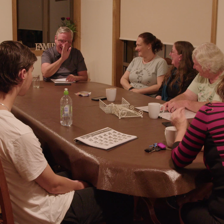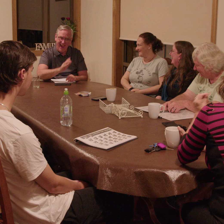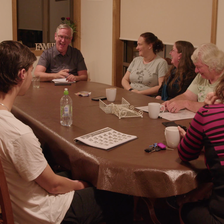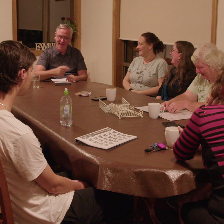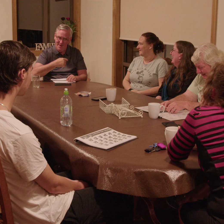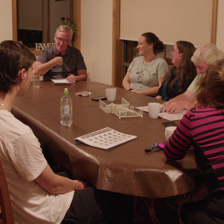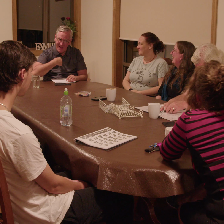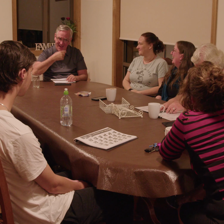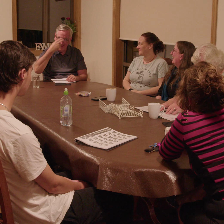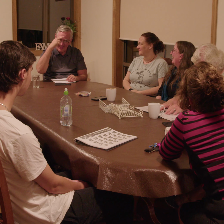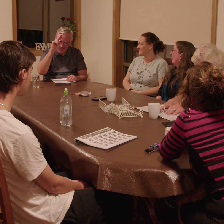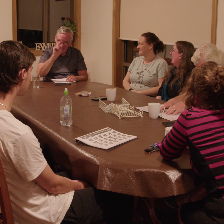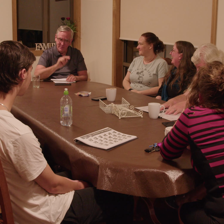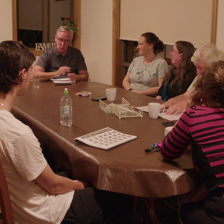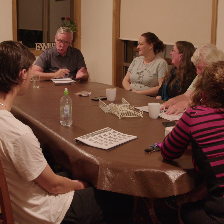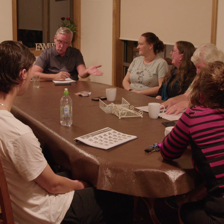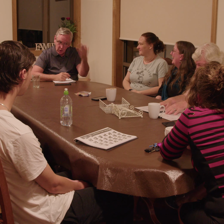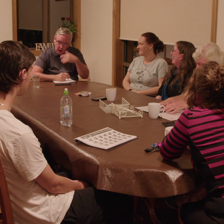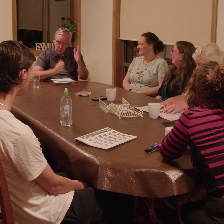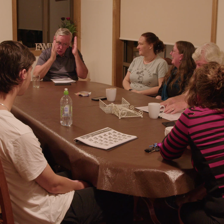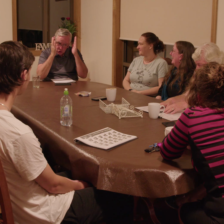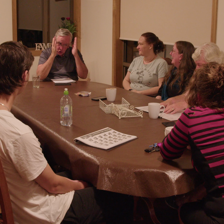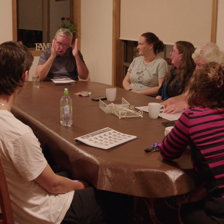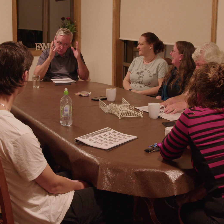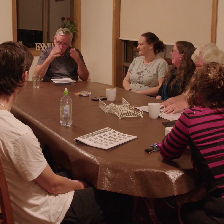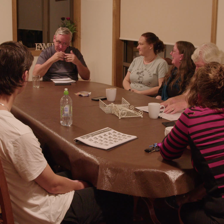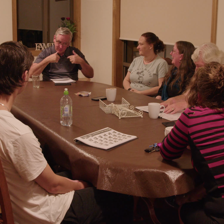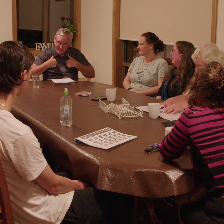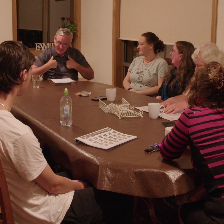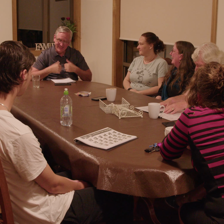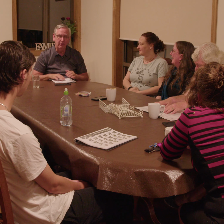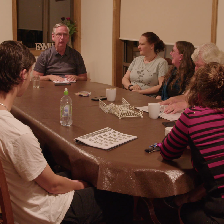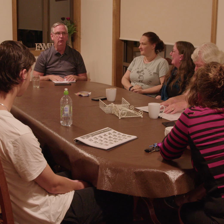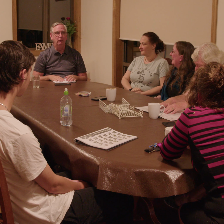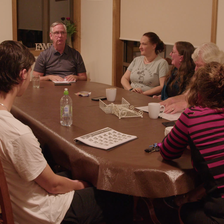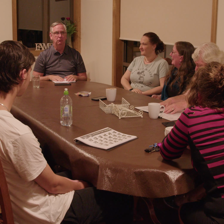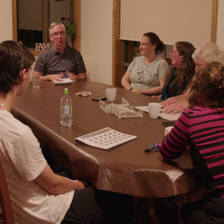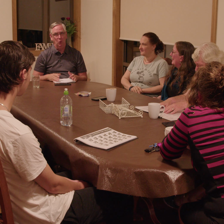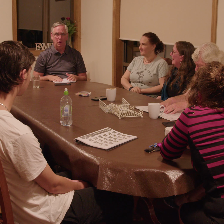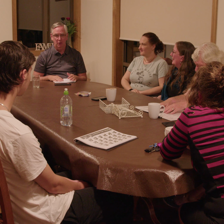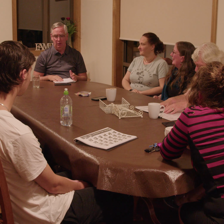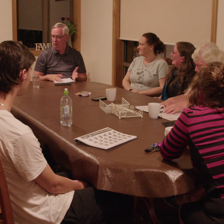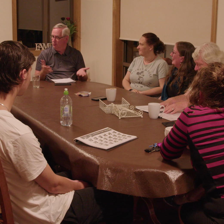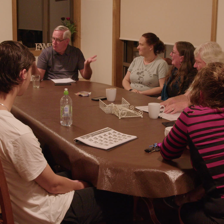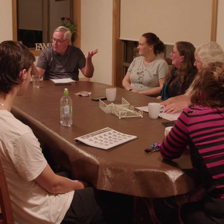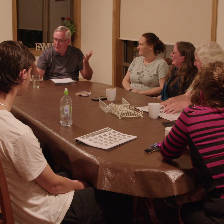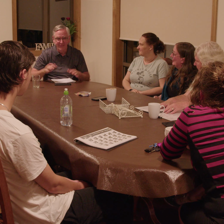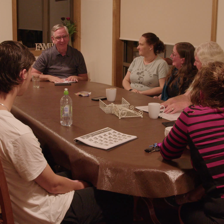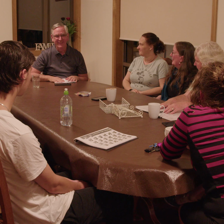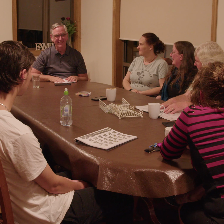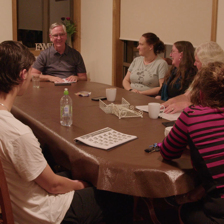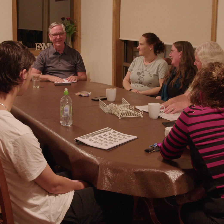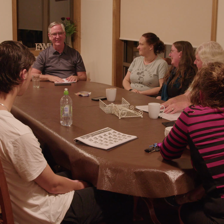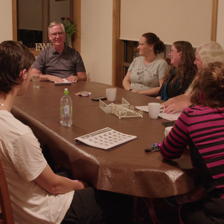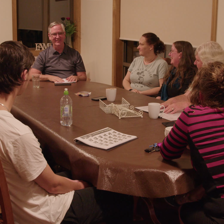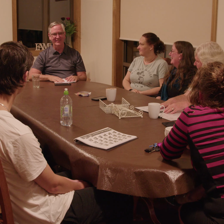That you can meet them, you can talk with them, you can introduce yourself, you can invite them to church with you. You can get them there,